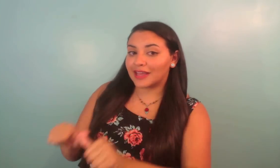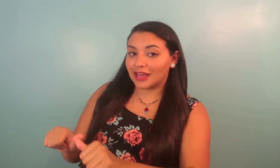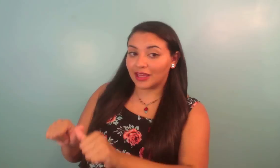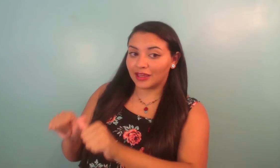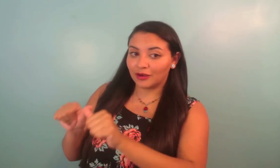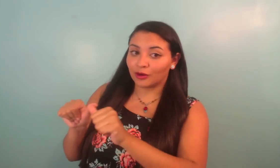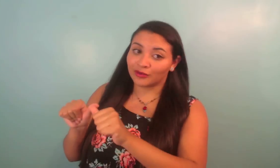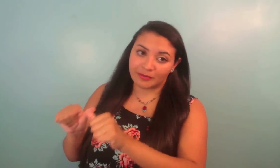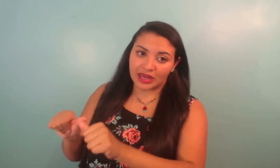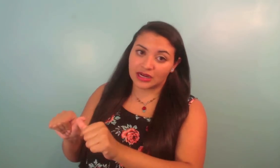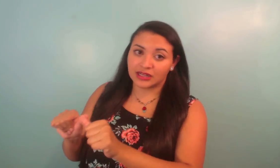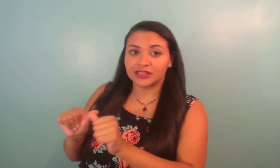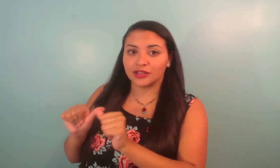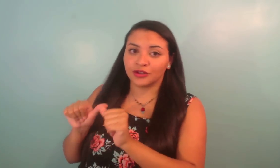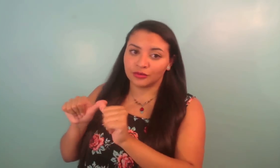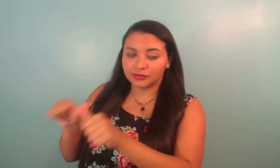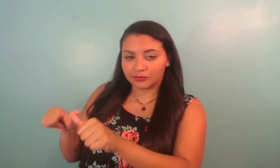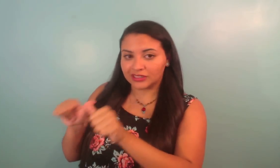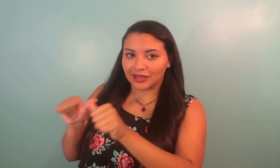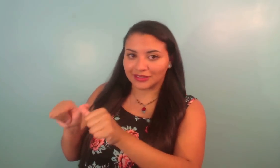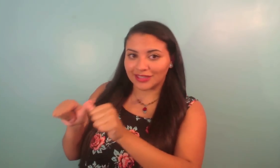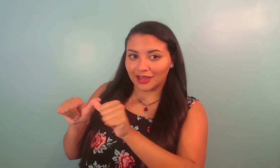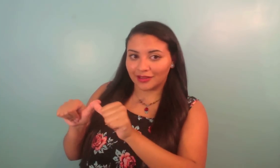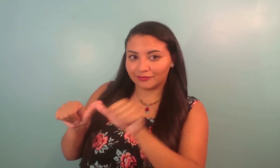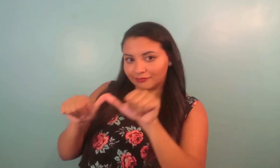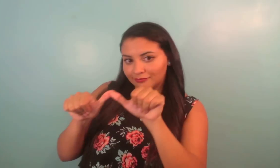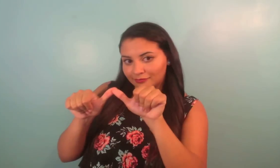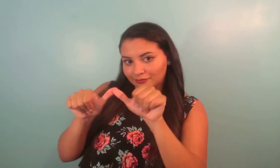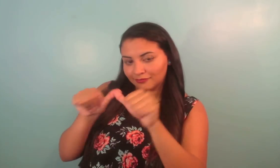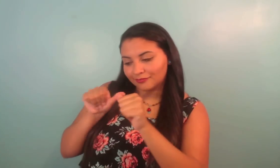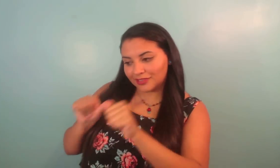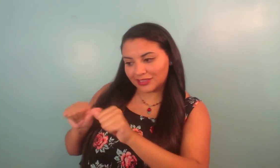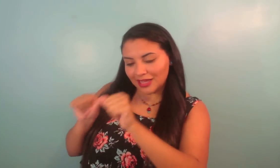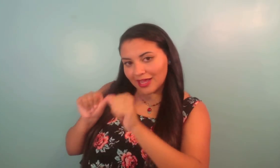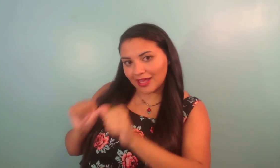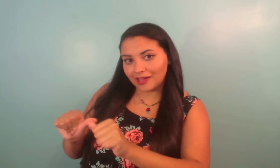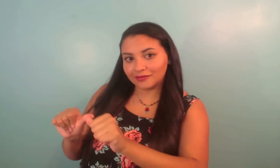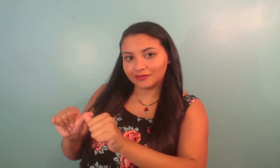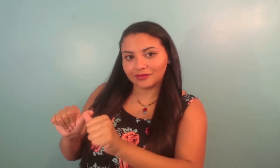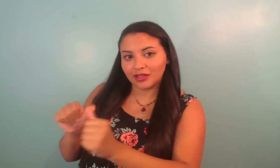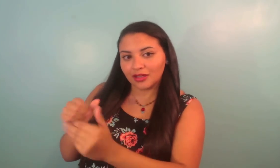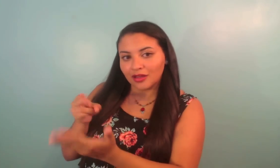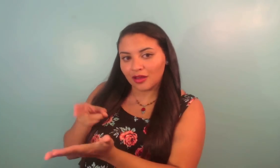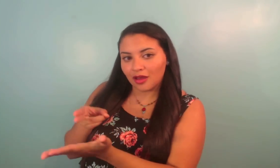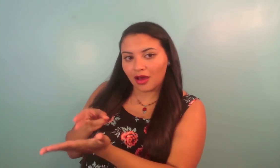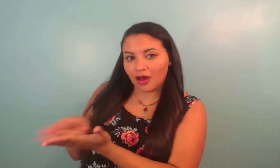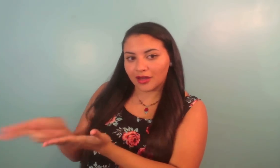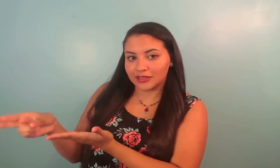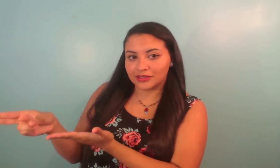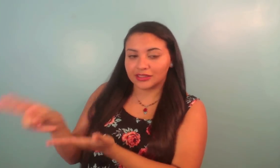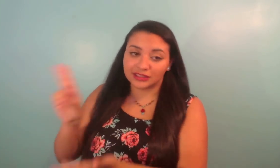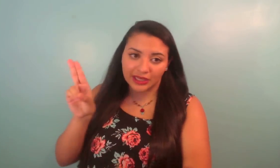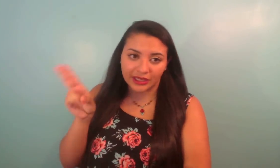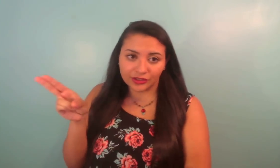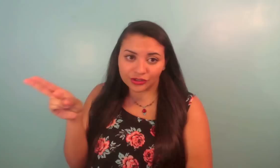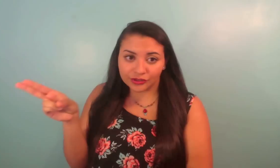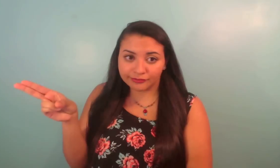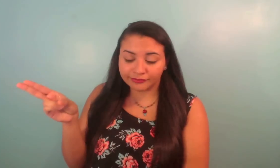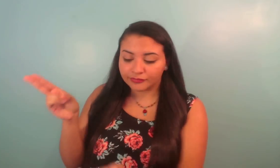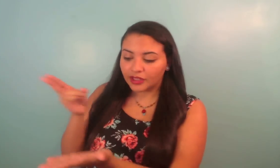Stay or remain. Continue. Just kind of stay. Stay honest. It's an H, and